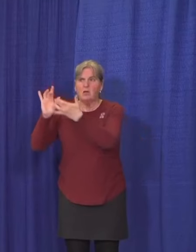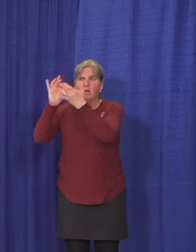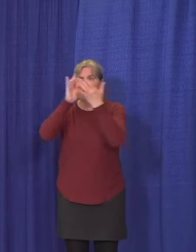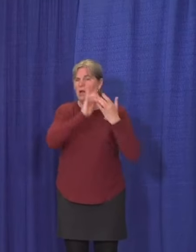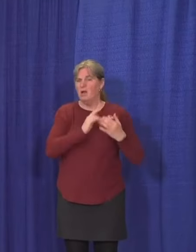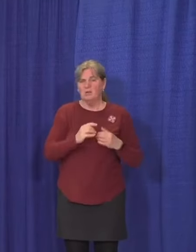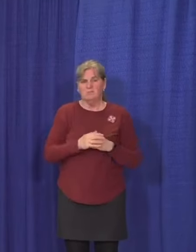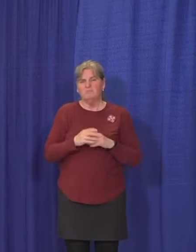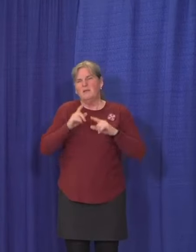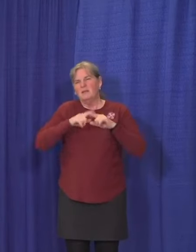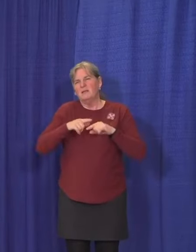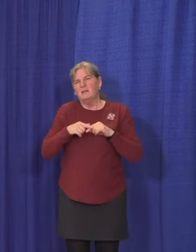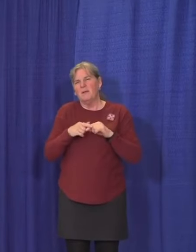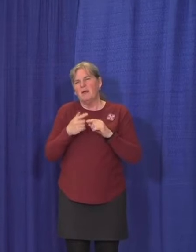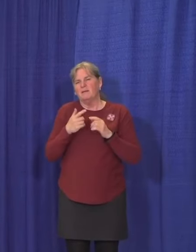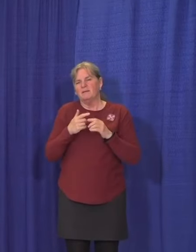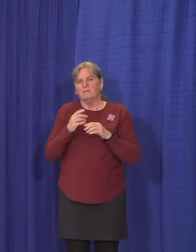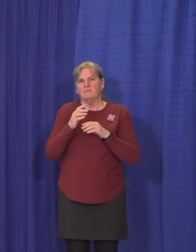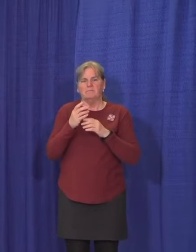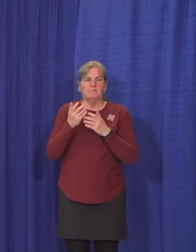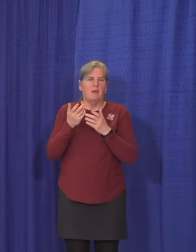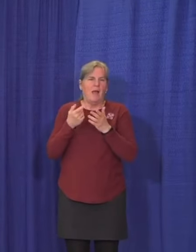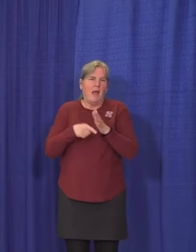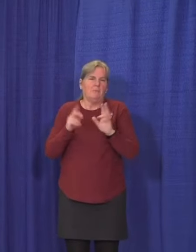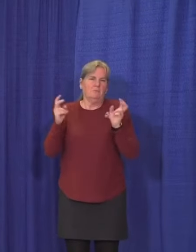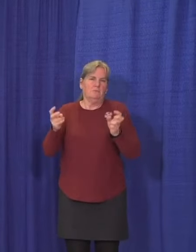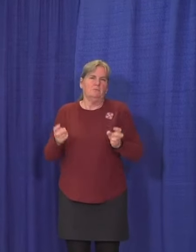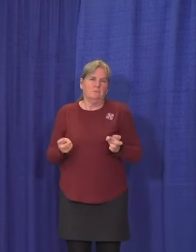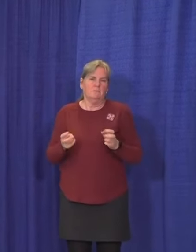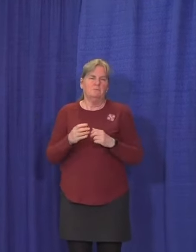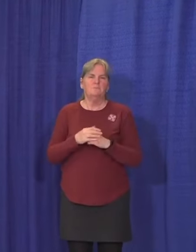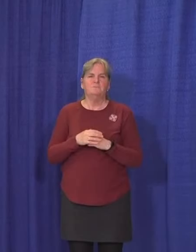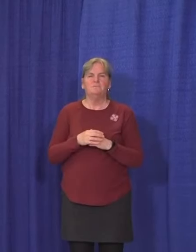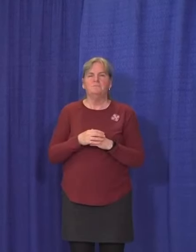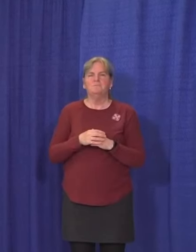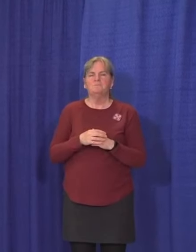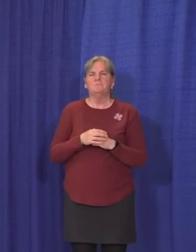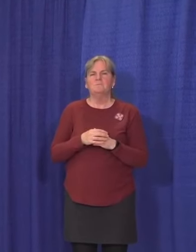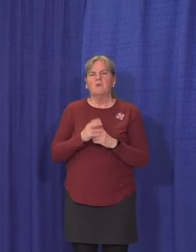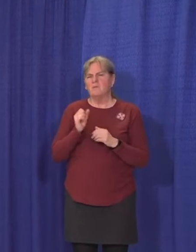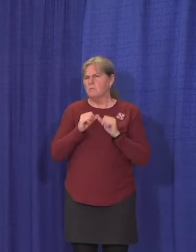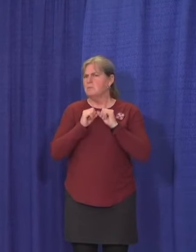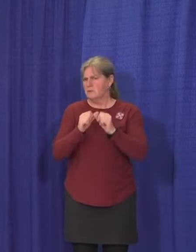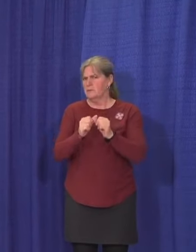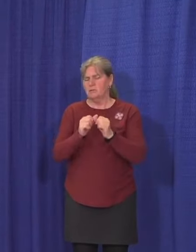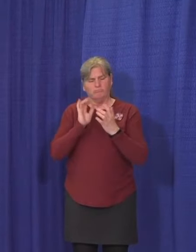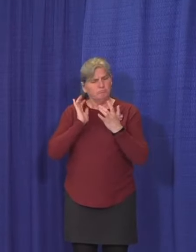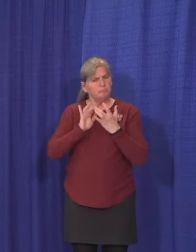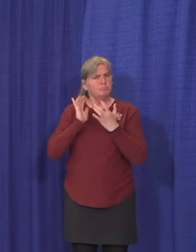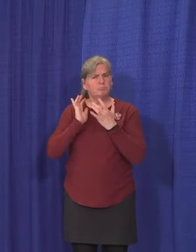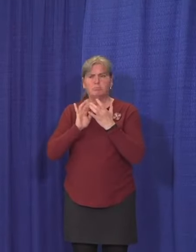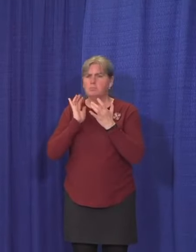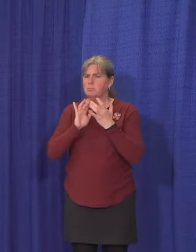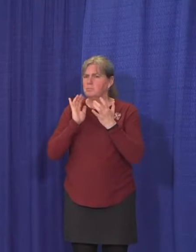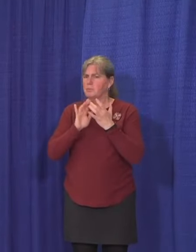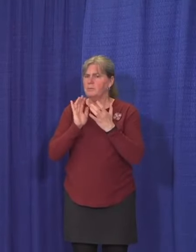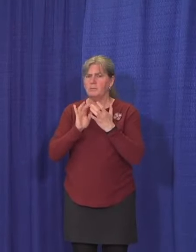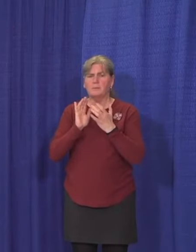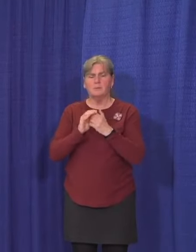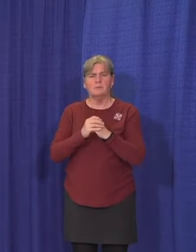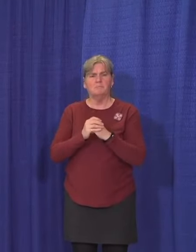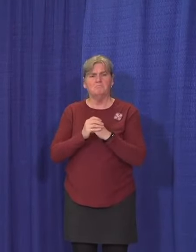are and what information there is to discuss with those leaders, and that will continue. I have no doubt